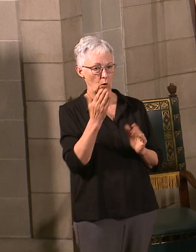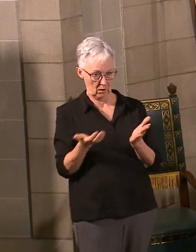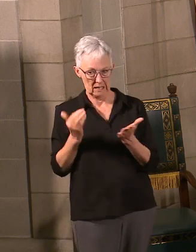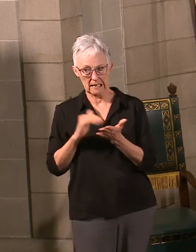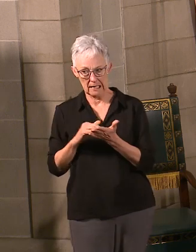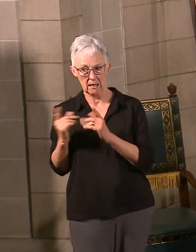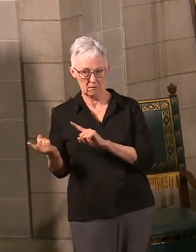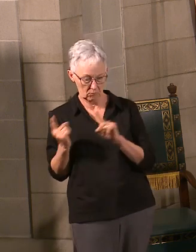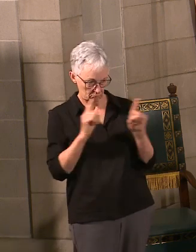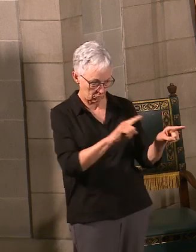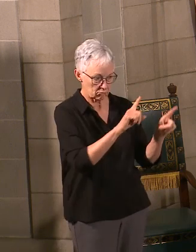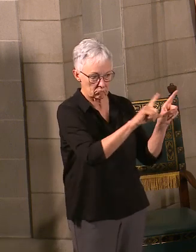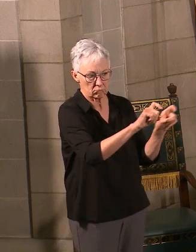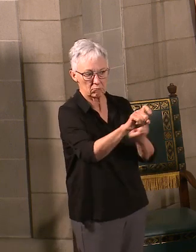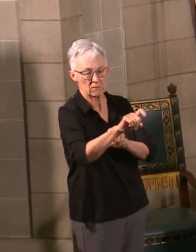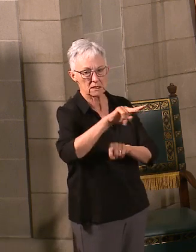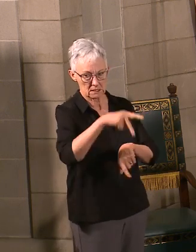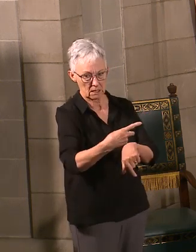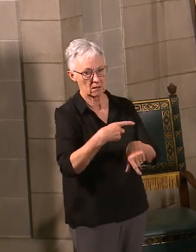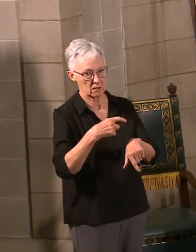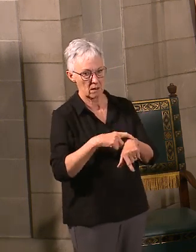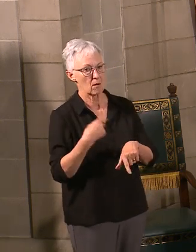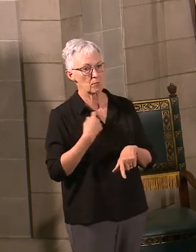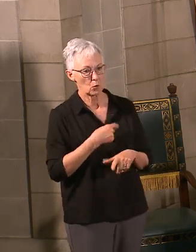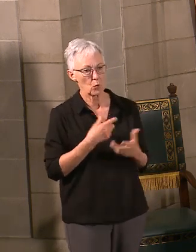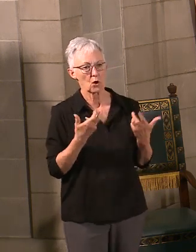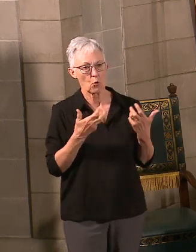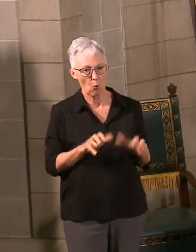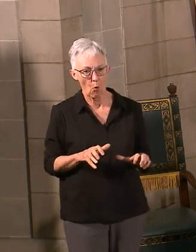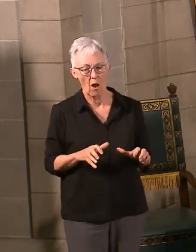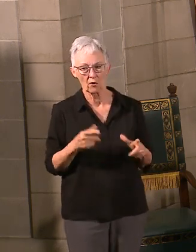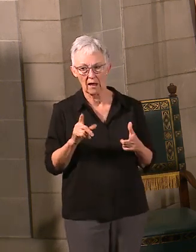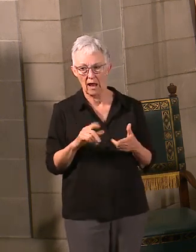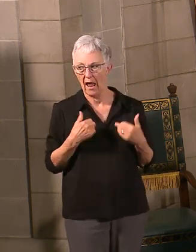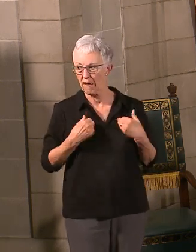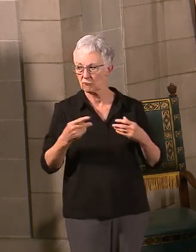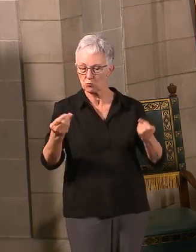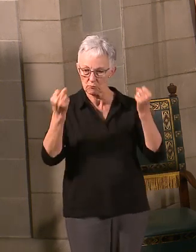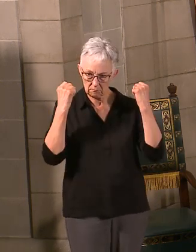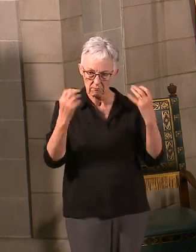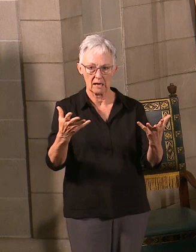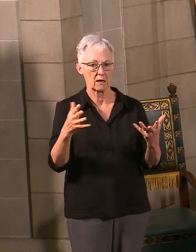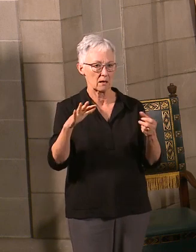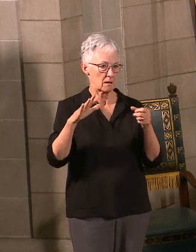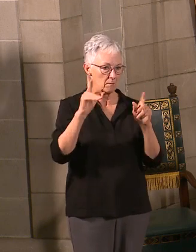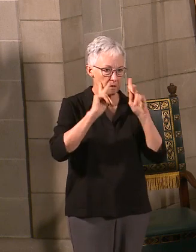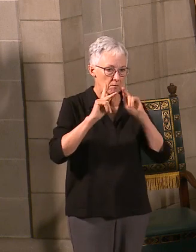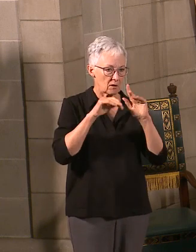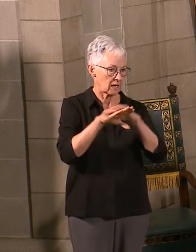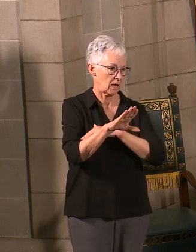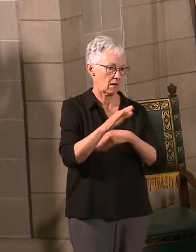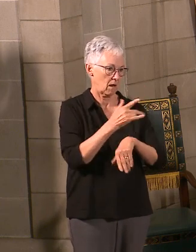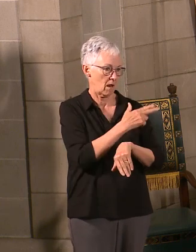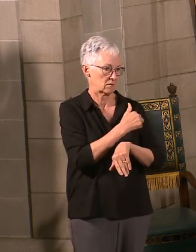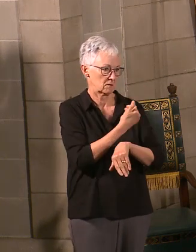but the plan is working. We have not overwhelmed the healthcare system. That's all I got for now. Okay. Other